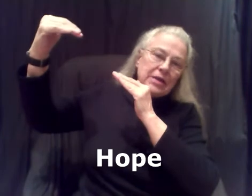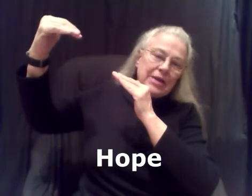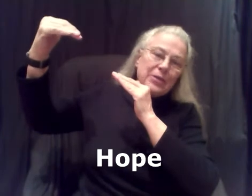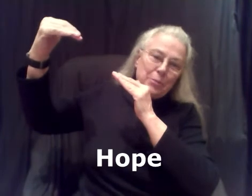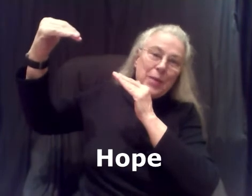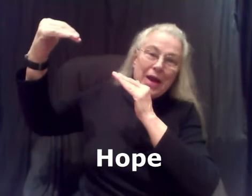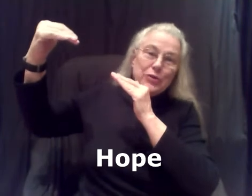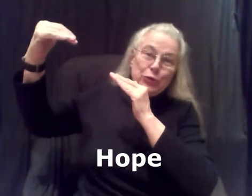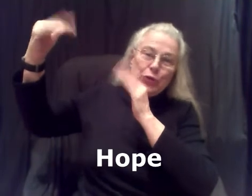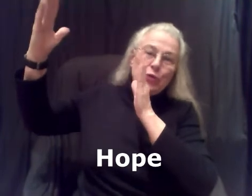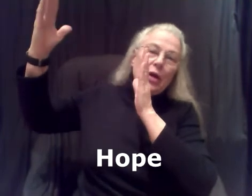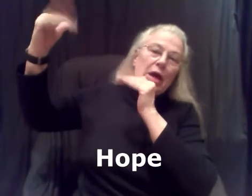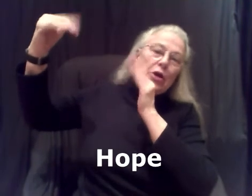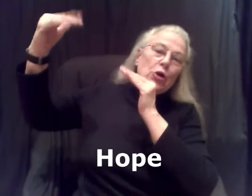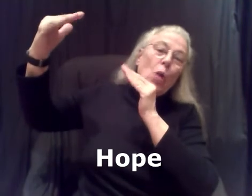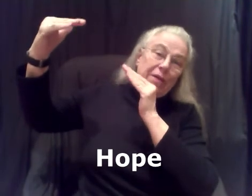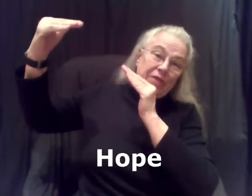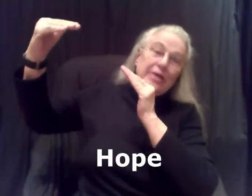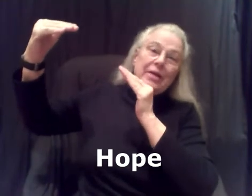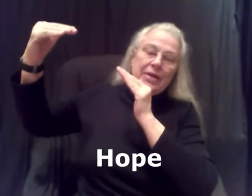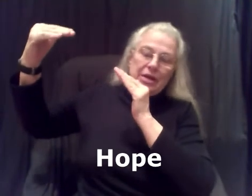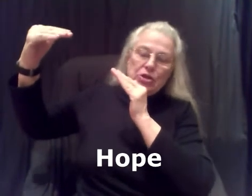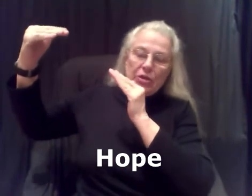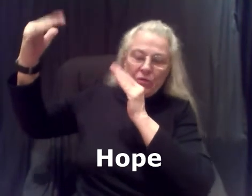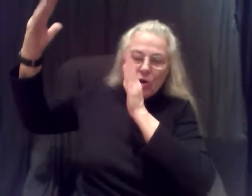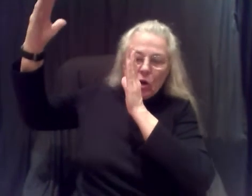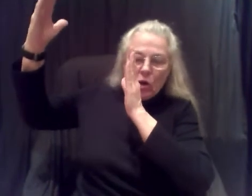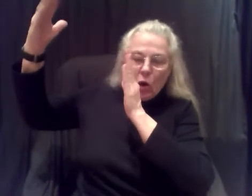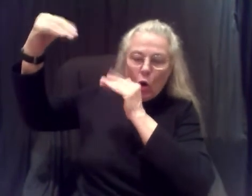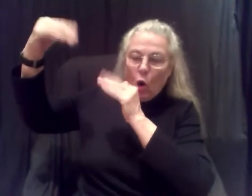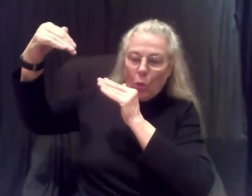them back to you. You're waving at each other. Hope.